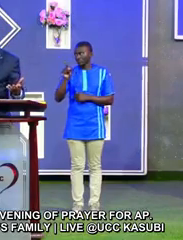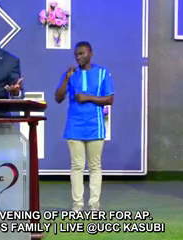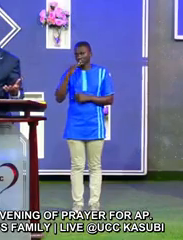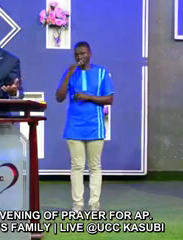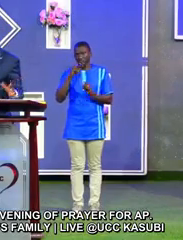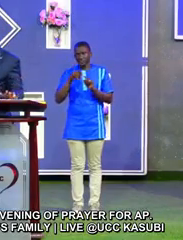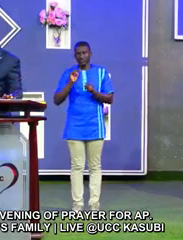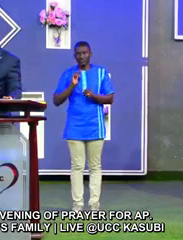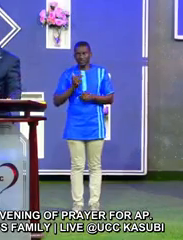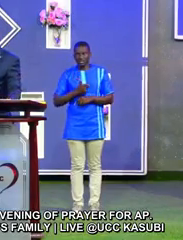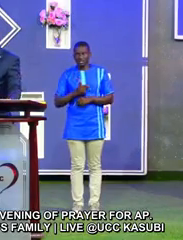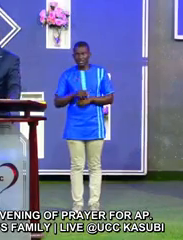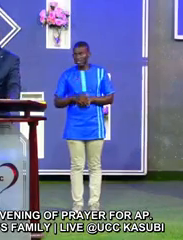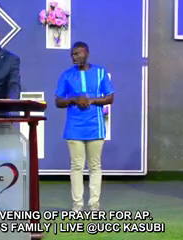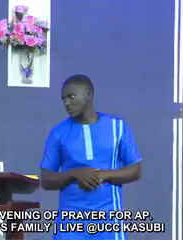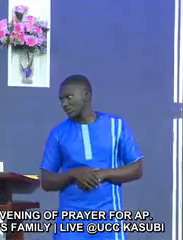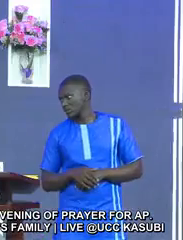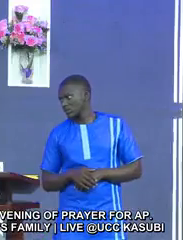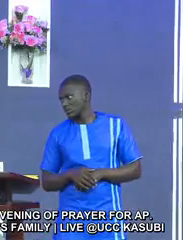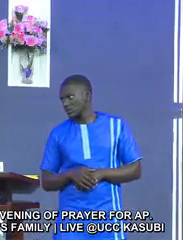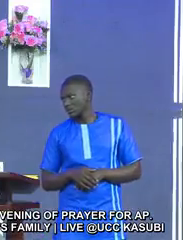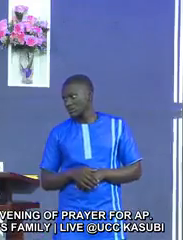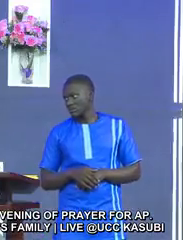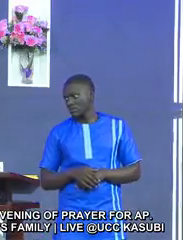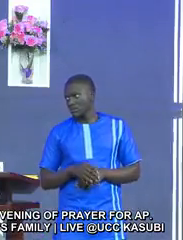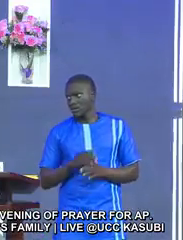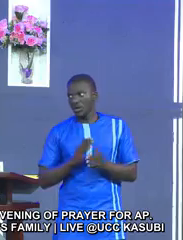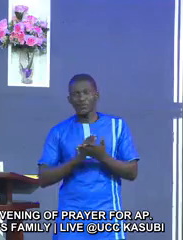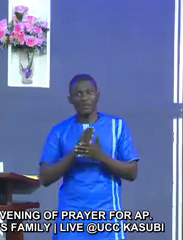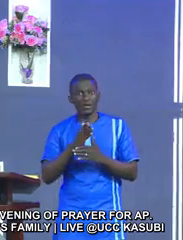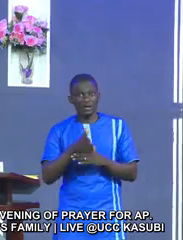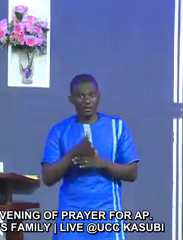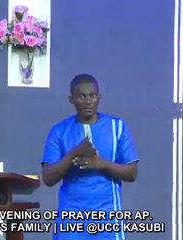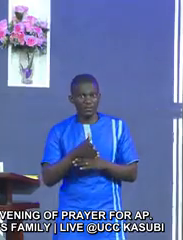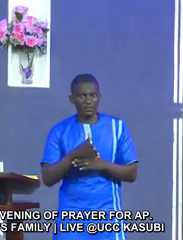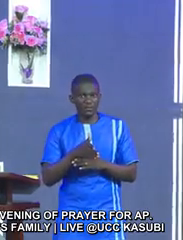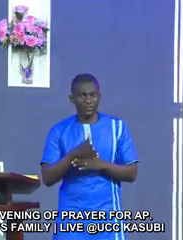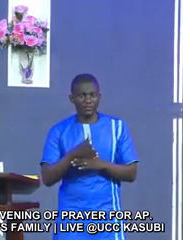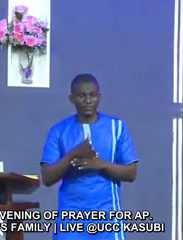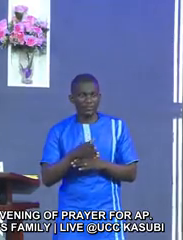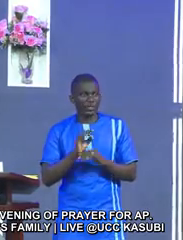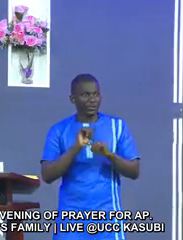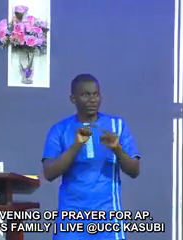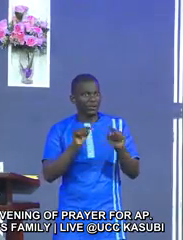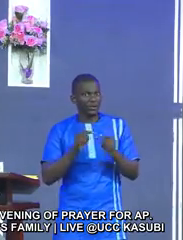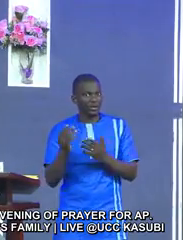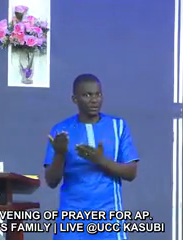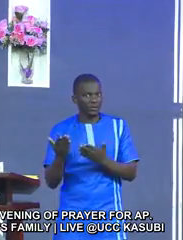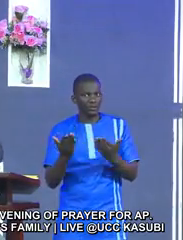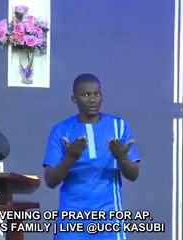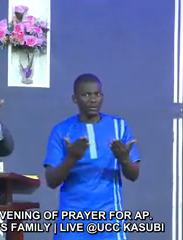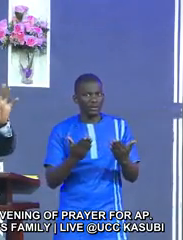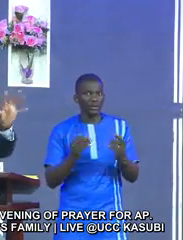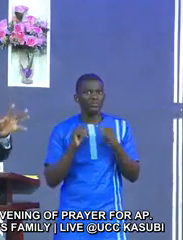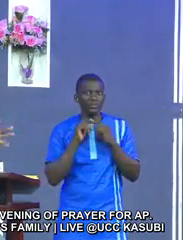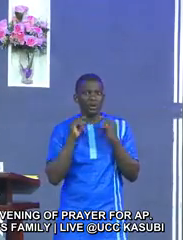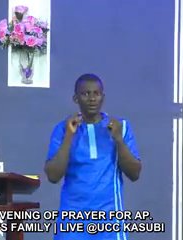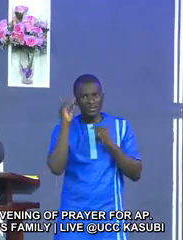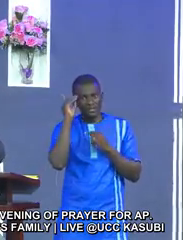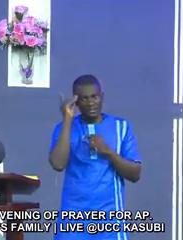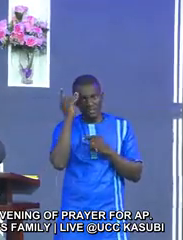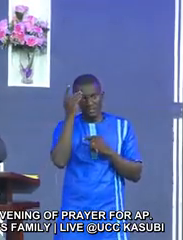gye tuli. To speak unto us. N'oluvannyuma. And afterwards. Tujja kuba twaniriza Musumba Dennis ajja